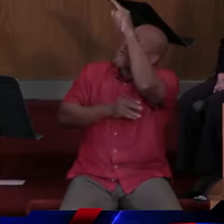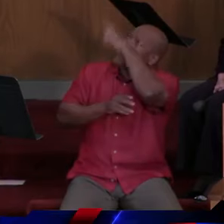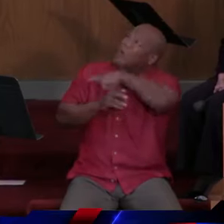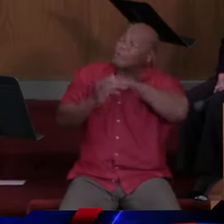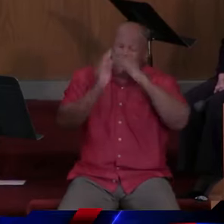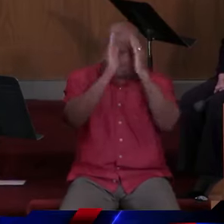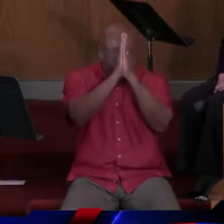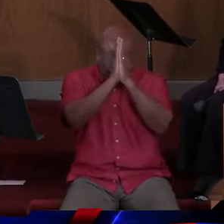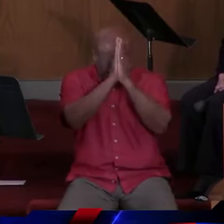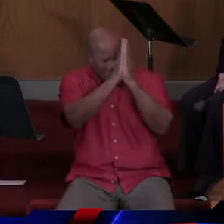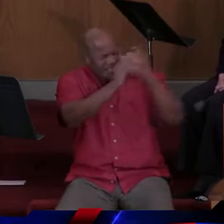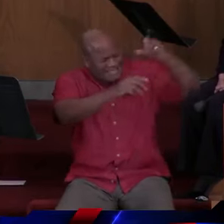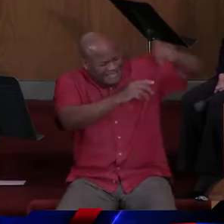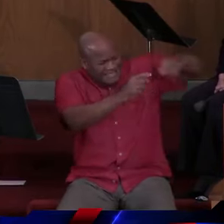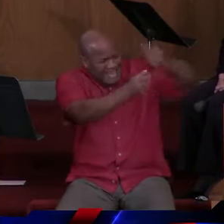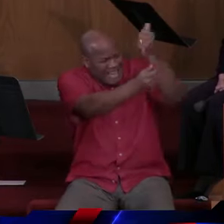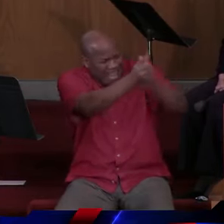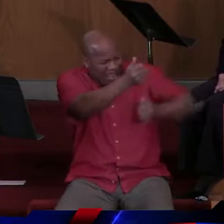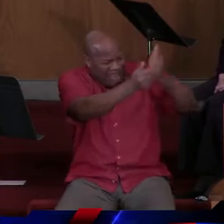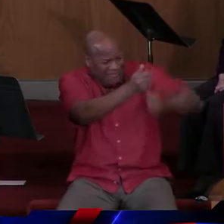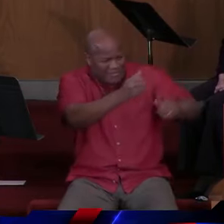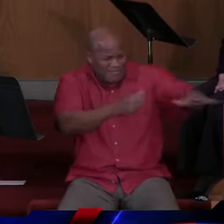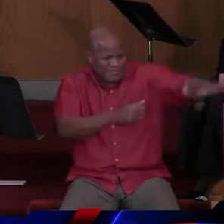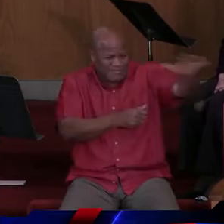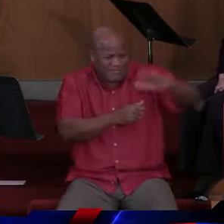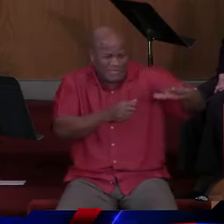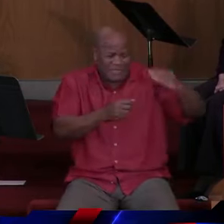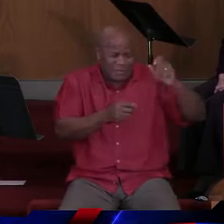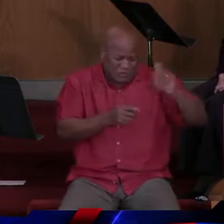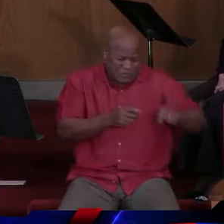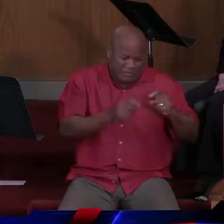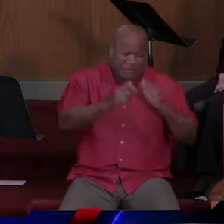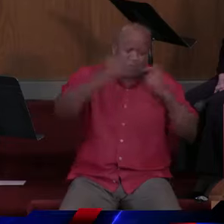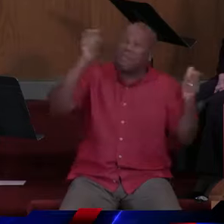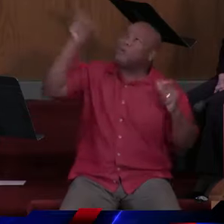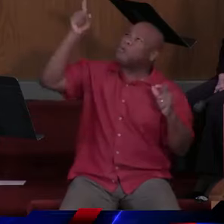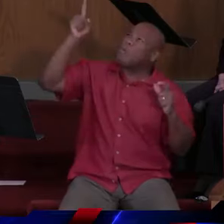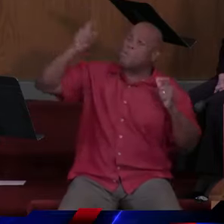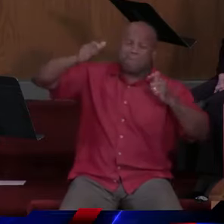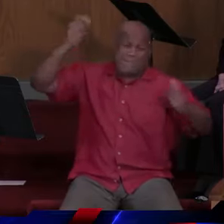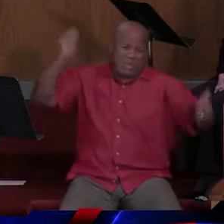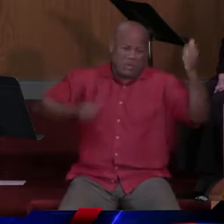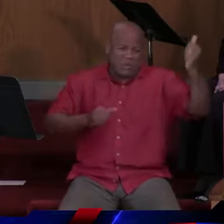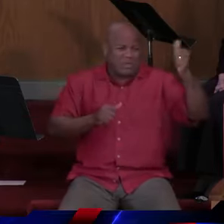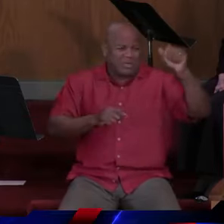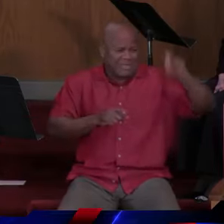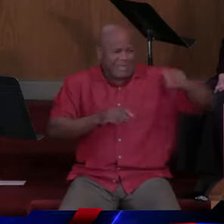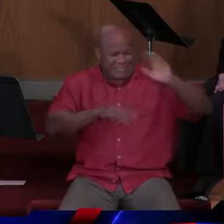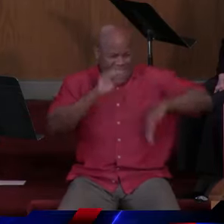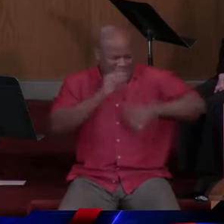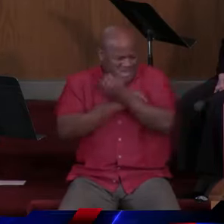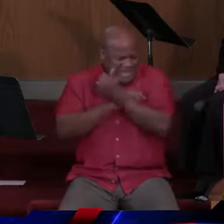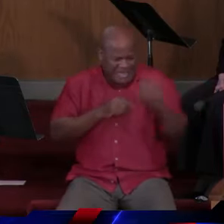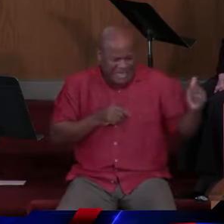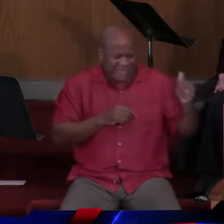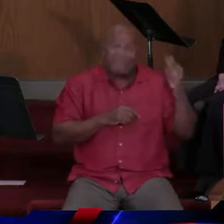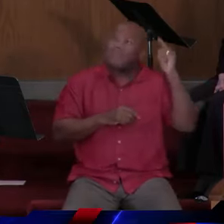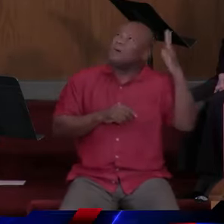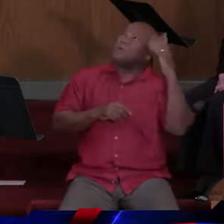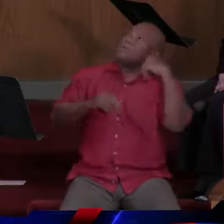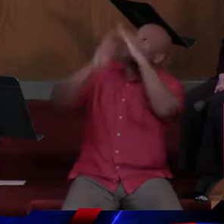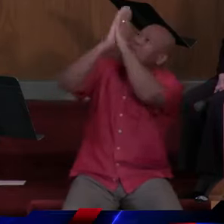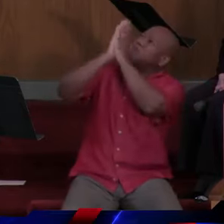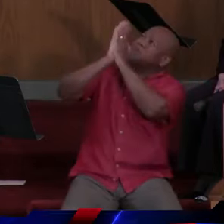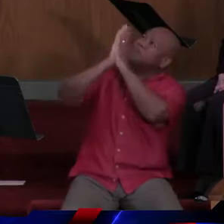just meet every need, God. And the need is great, but you're a bigger God than any need that we have, God. And we worship,